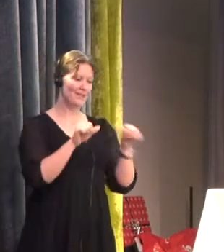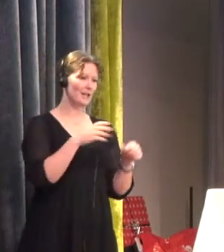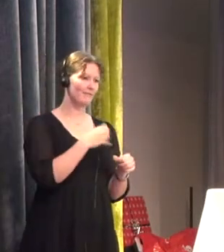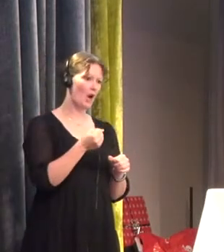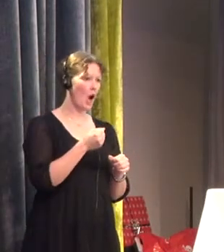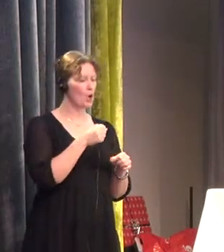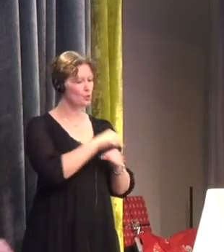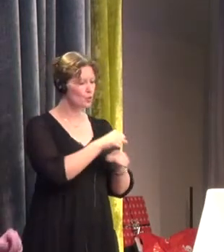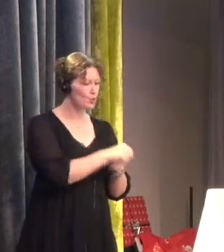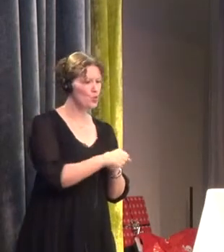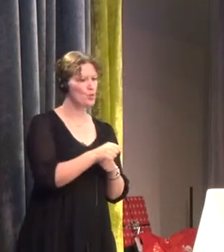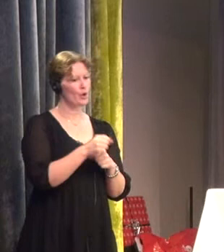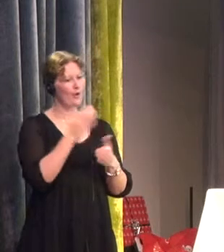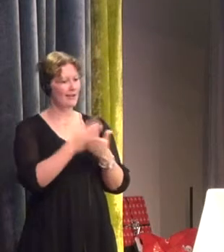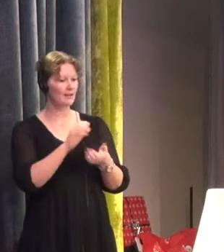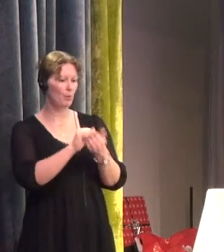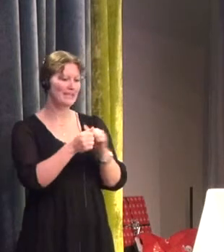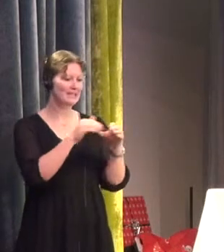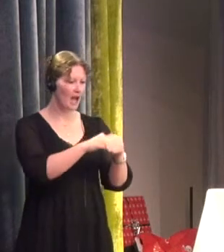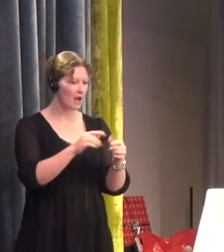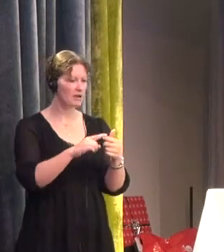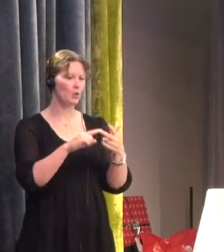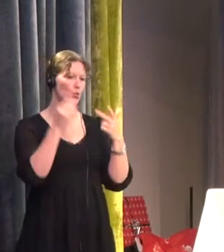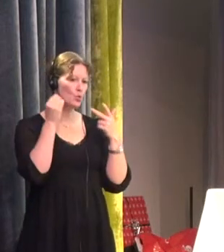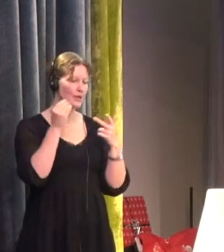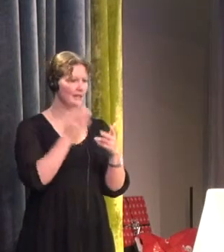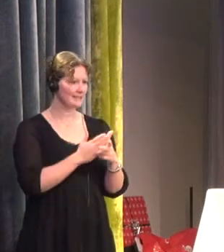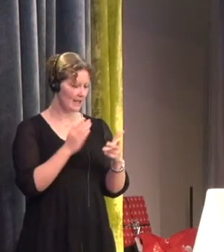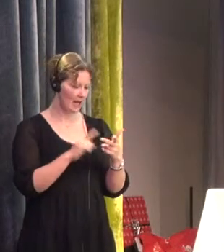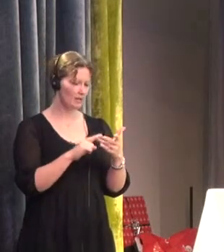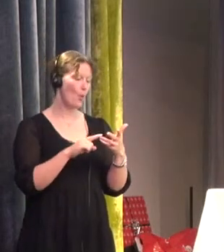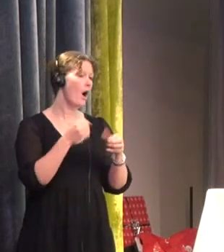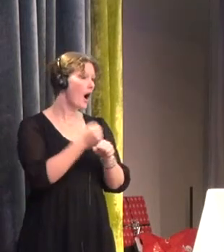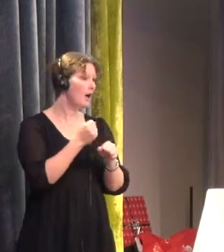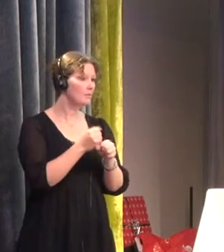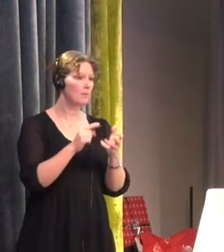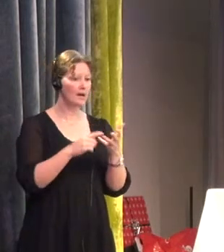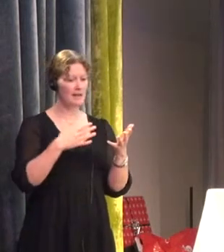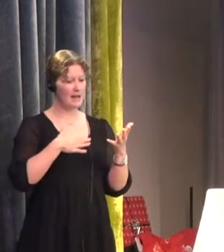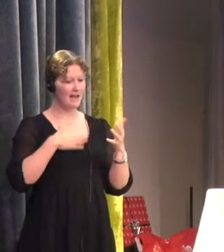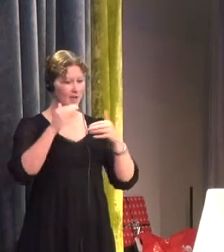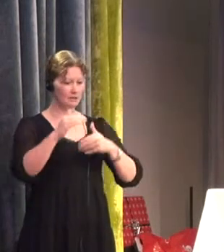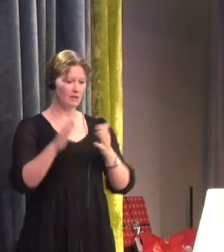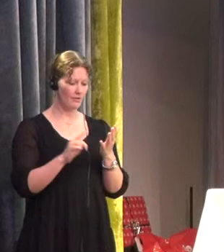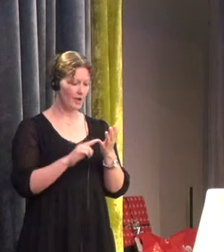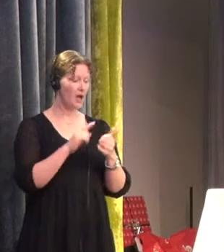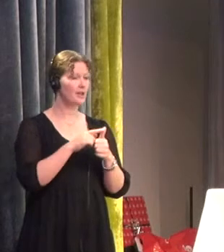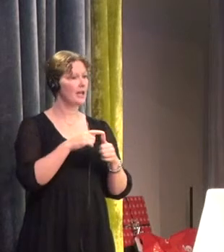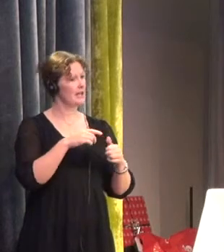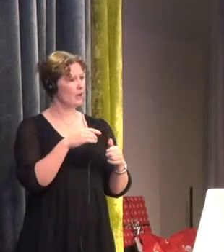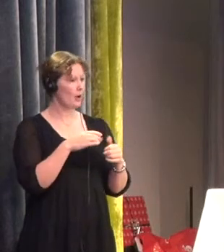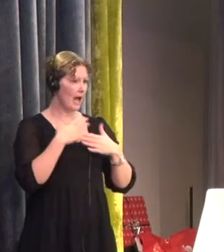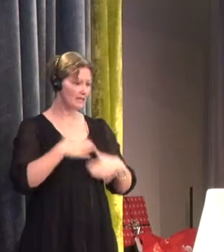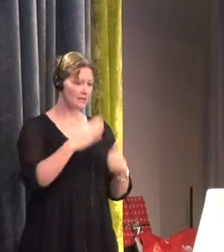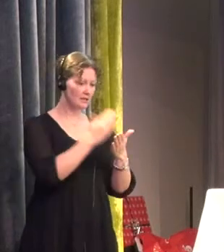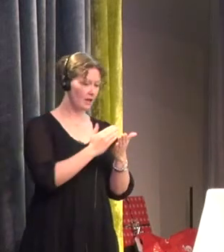participation, employment, education, standard of living, health. These all look quite familiar to us. We